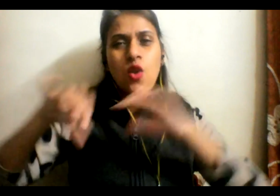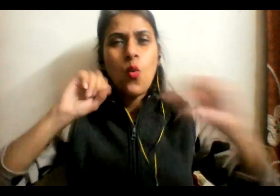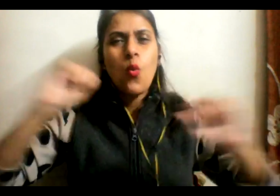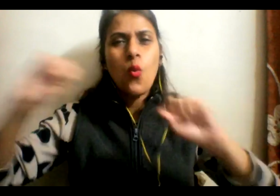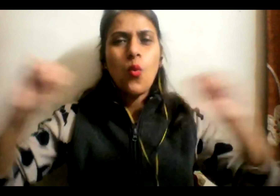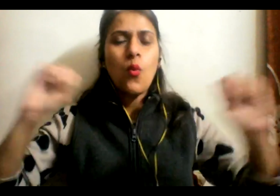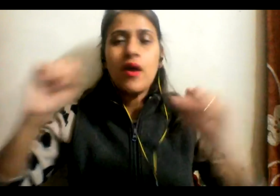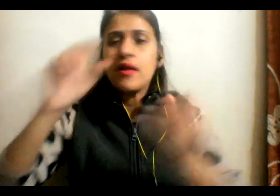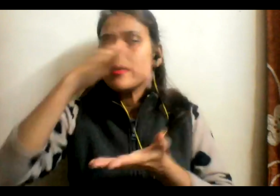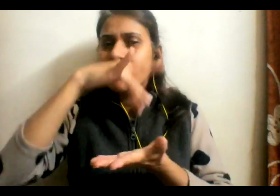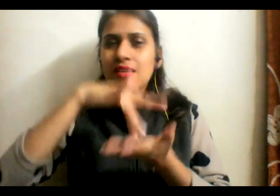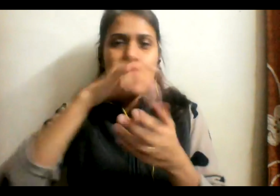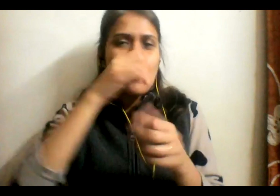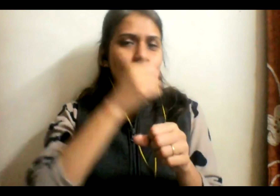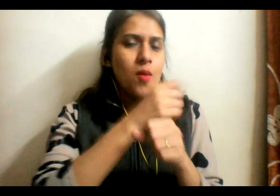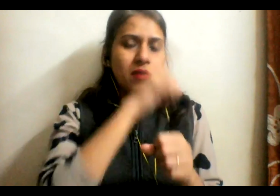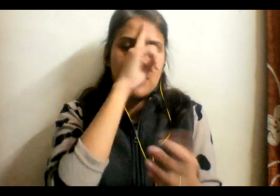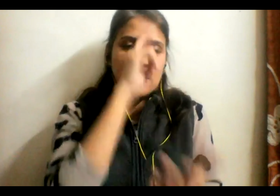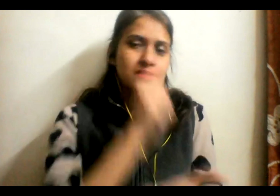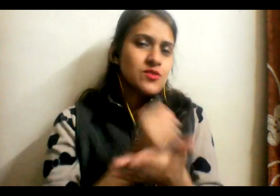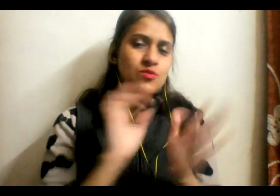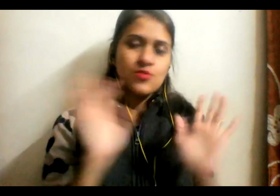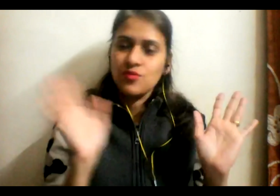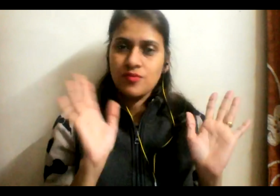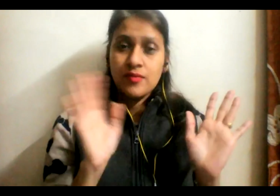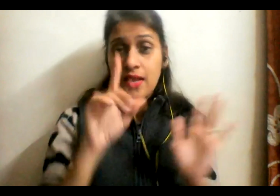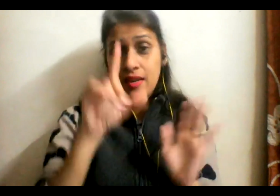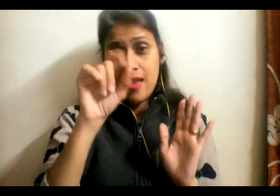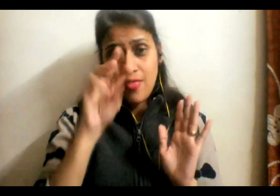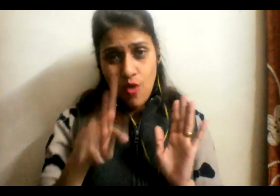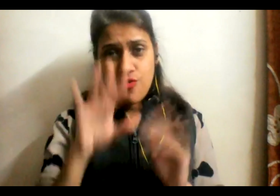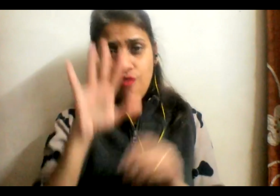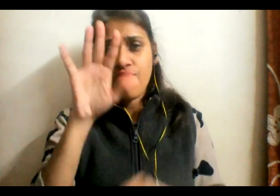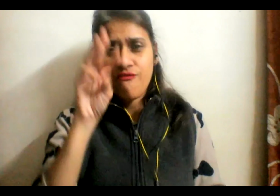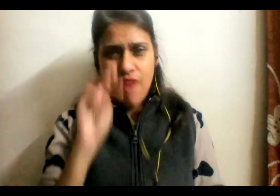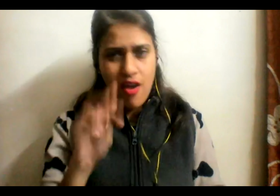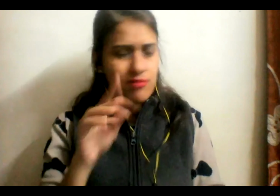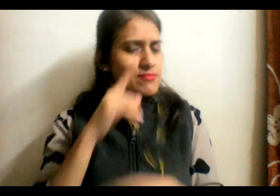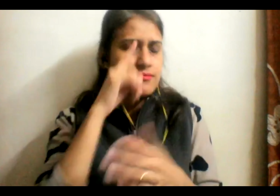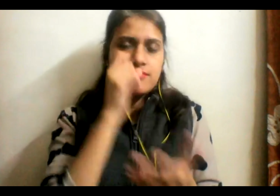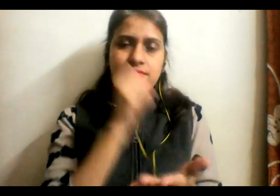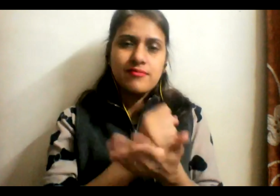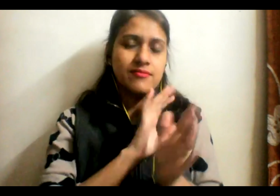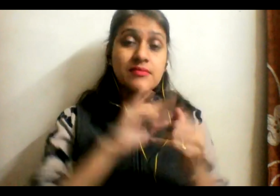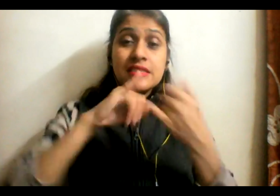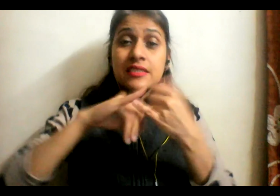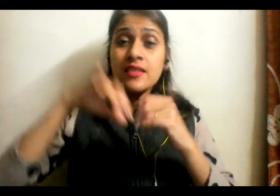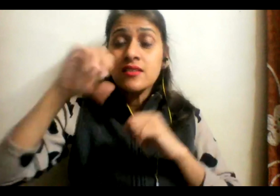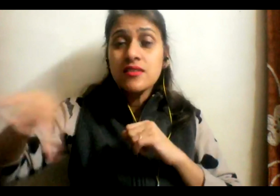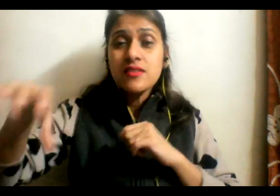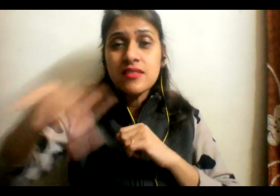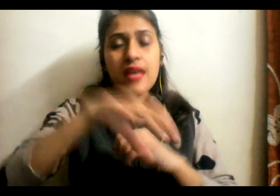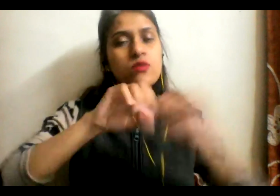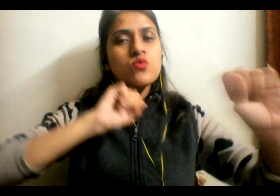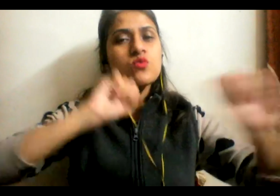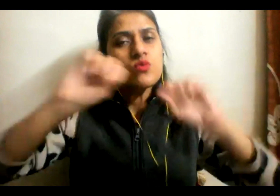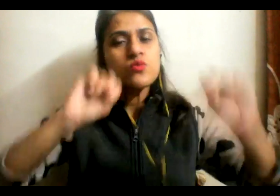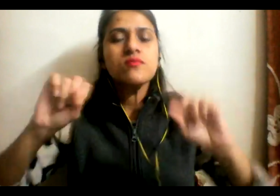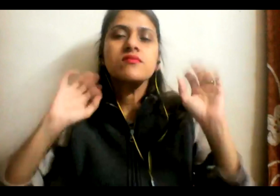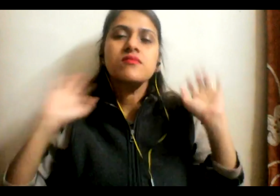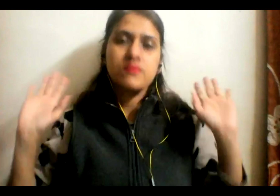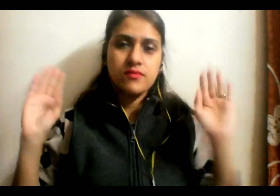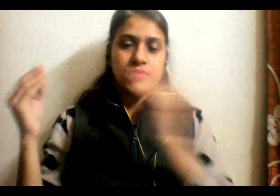will not decide ki you give a disability pension of 10,000 or 5,000 to persons with disabilities. It is a state subject. So